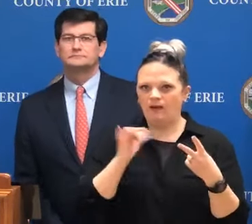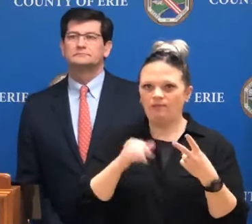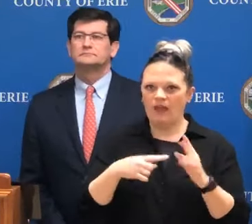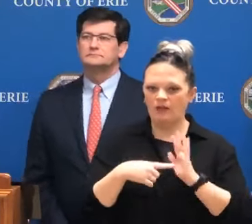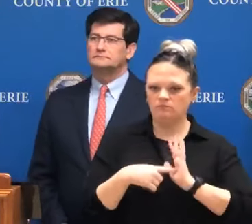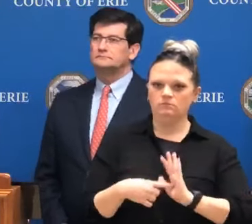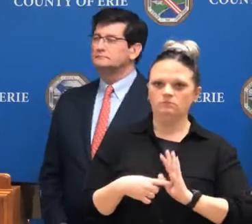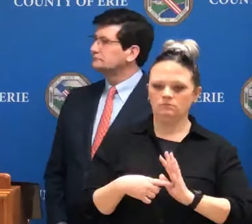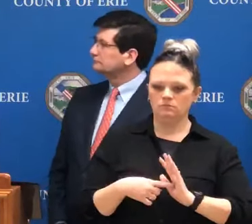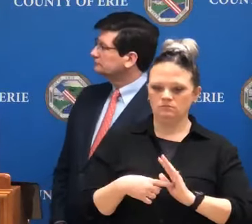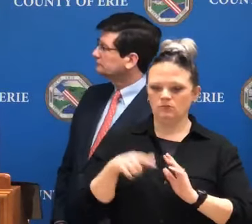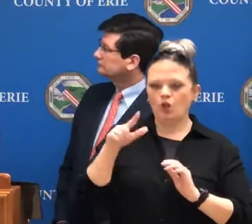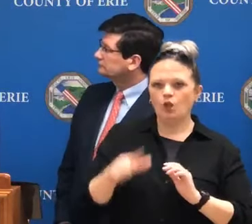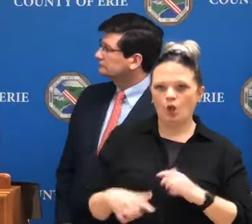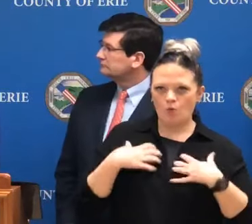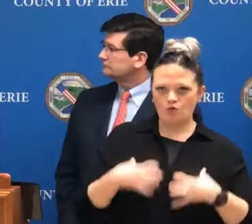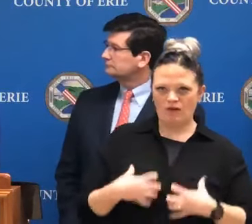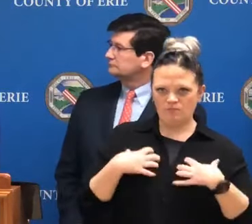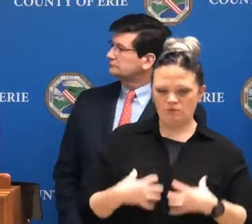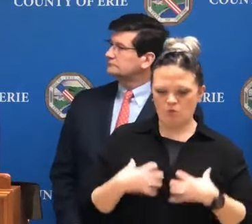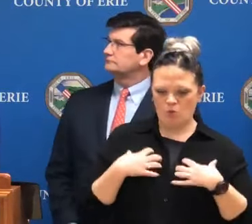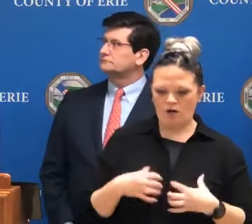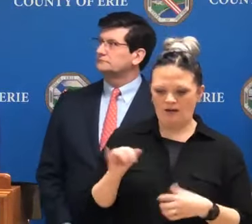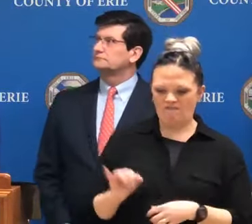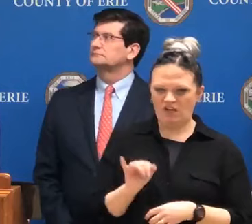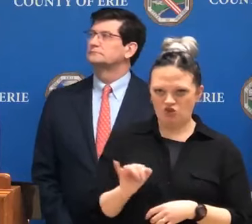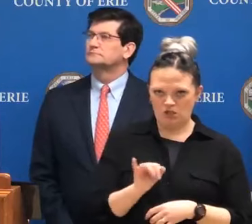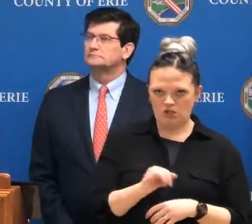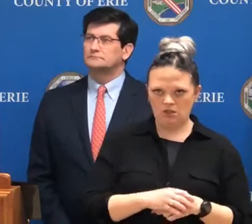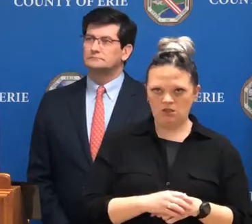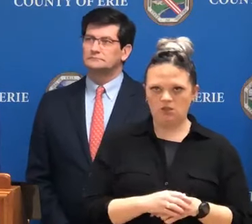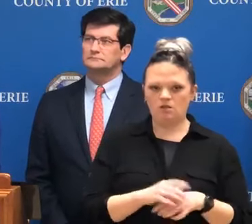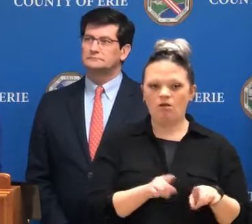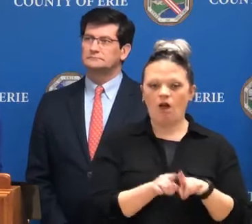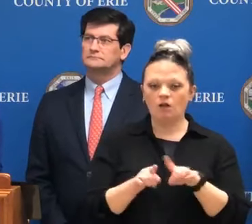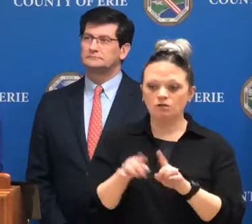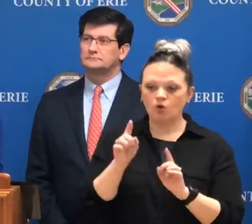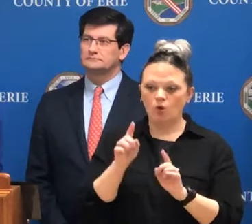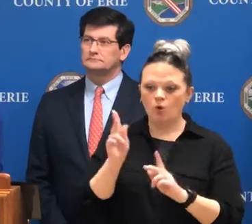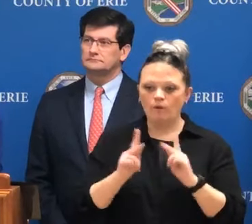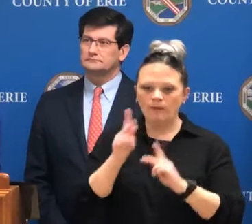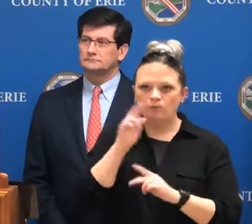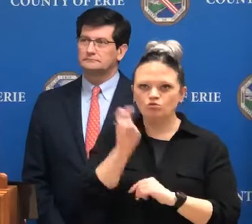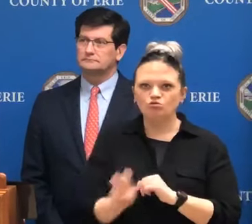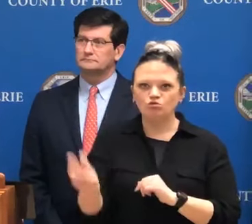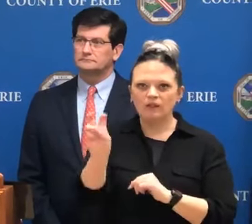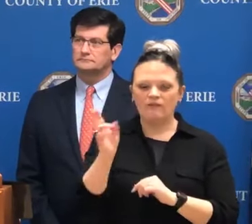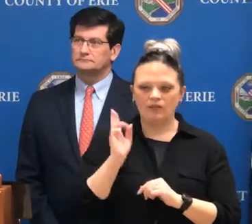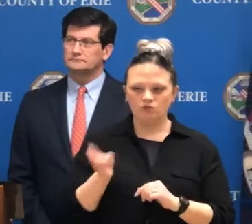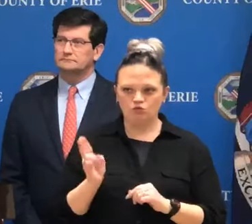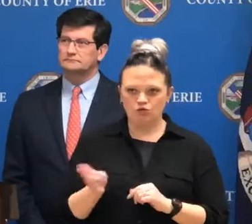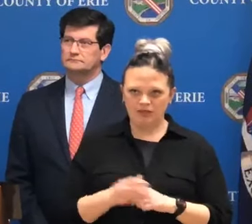a lower respiratory tract infection. Again, we're also looking at people's travel history.